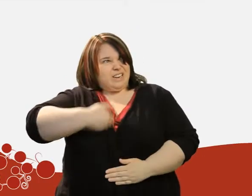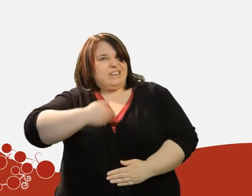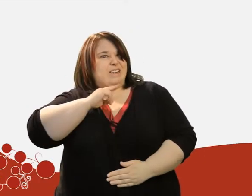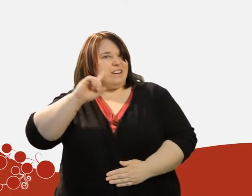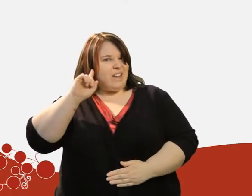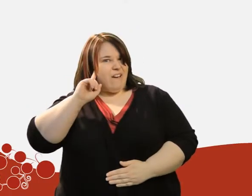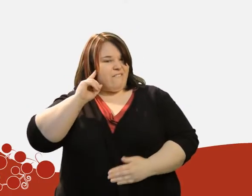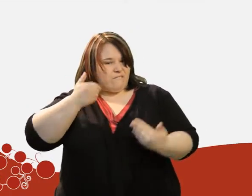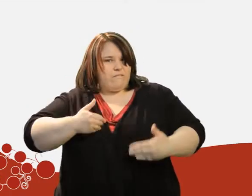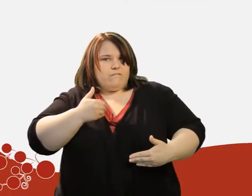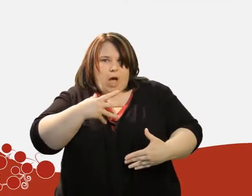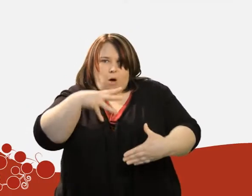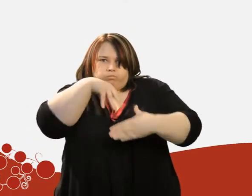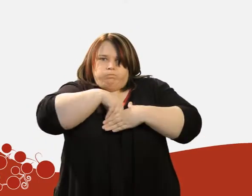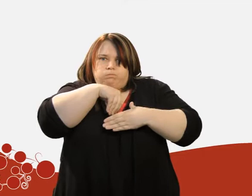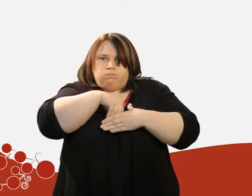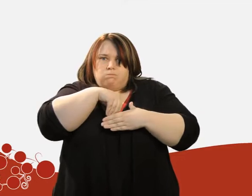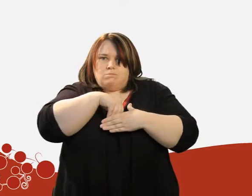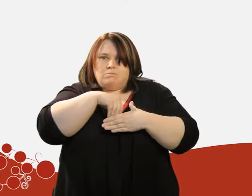is a part of who they are.